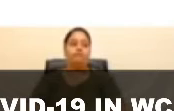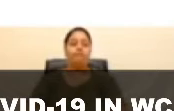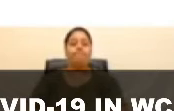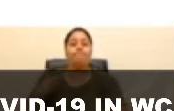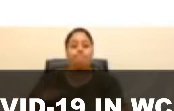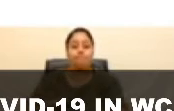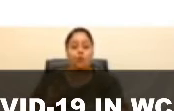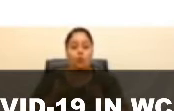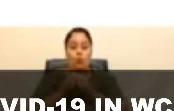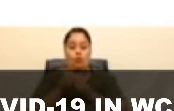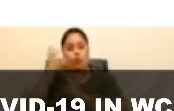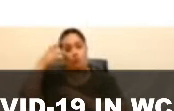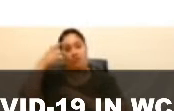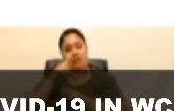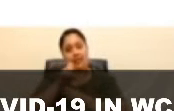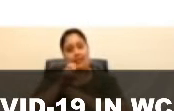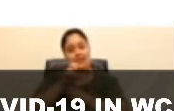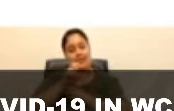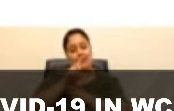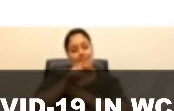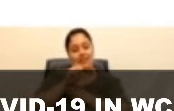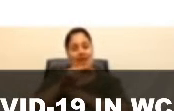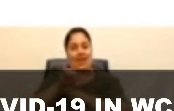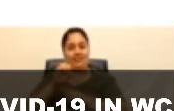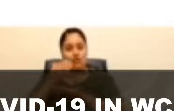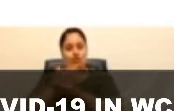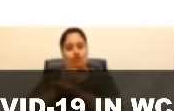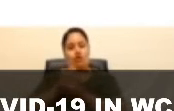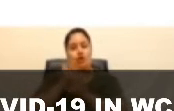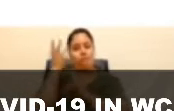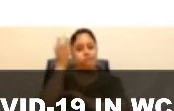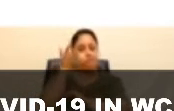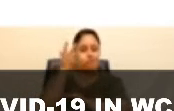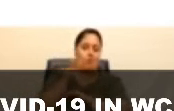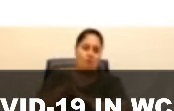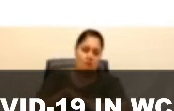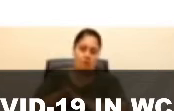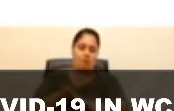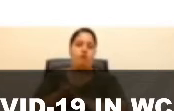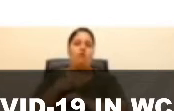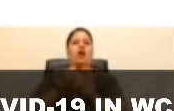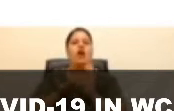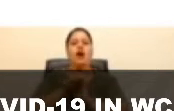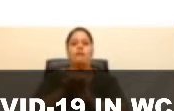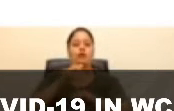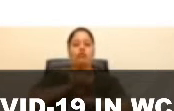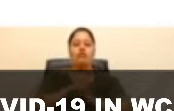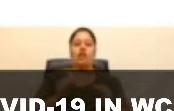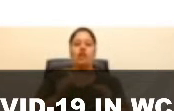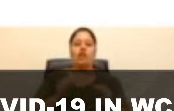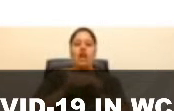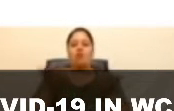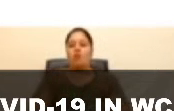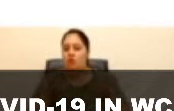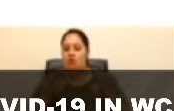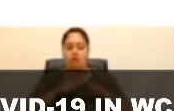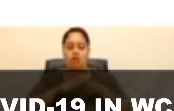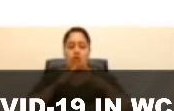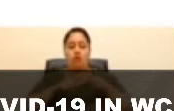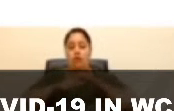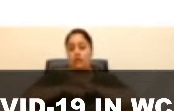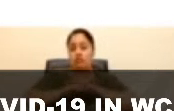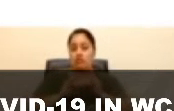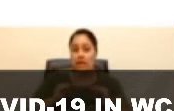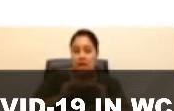share this presentation. We will give you an update of where we are at the provincial level, at district level, what